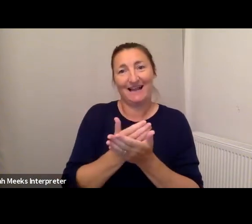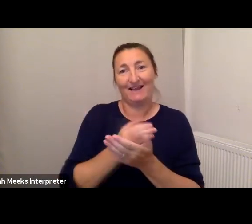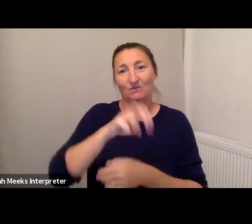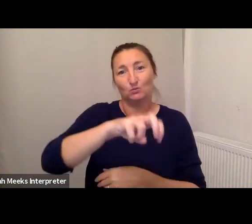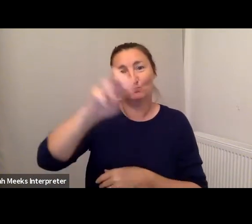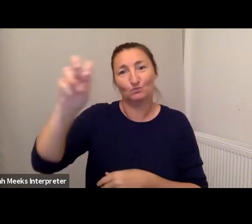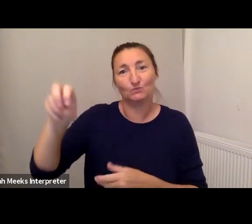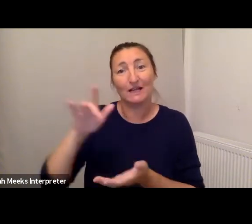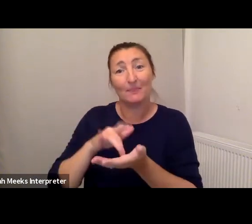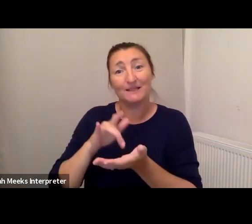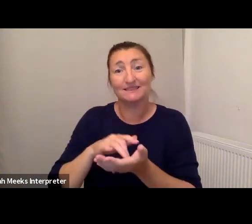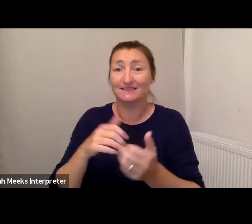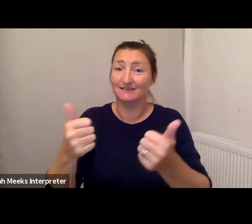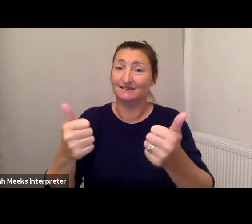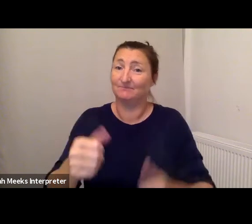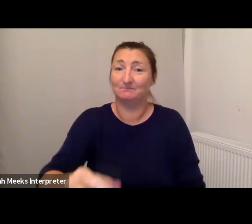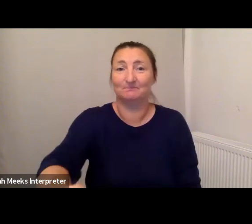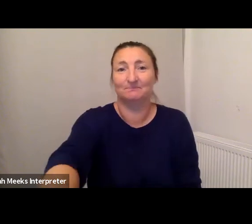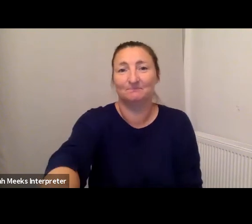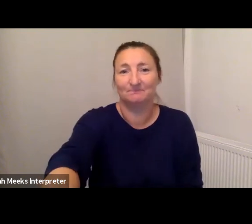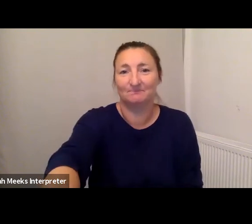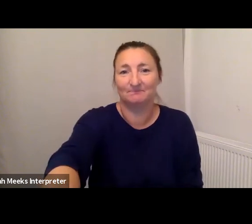city. Next slide, please.